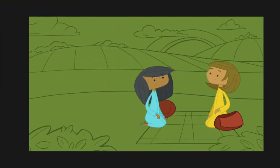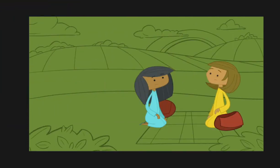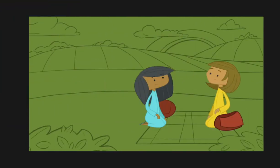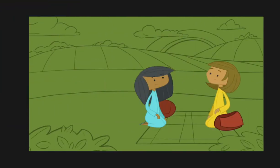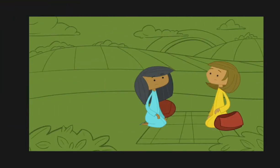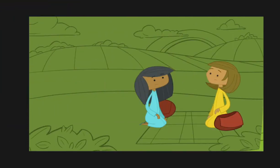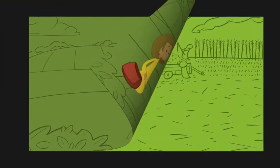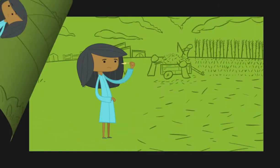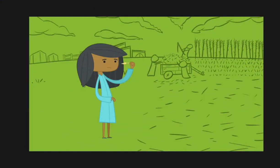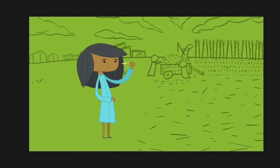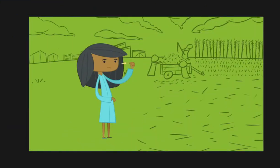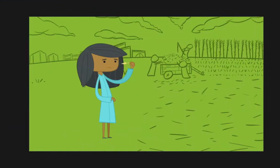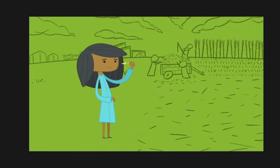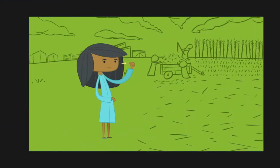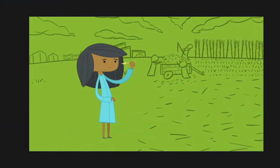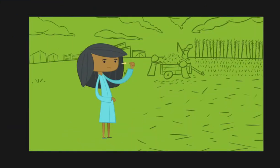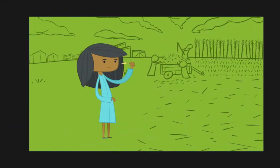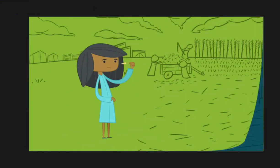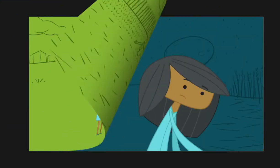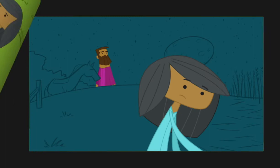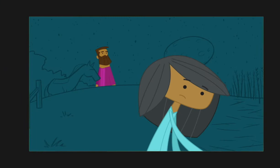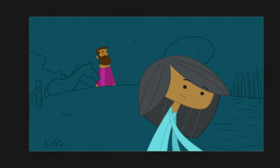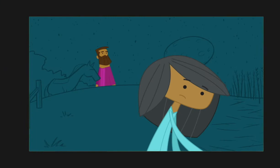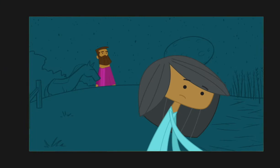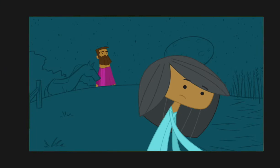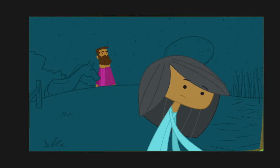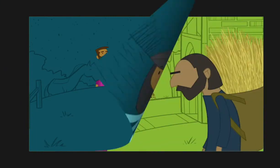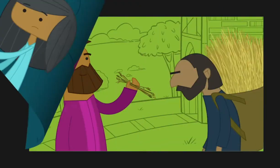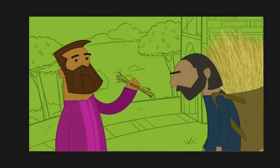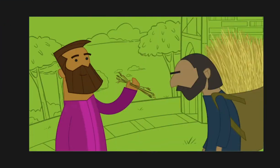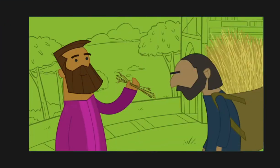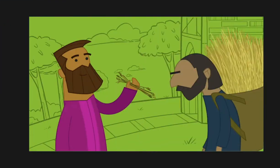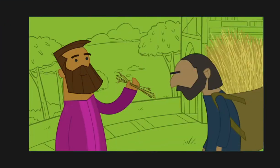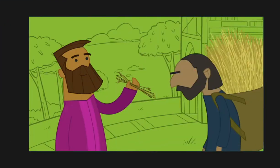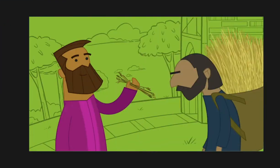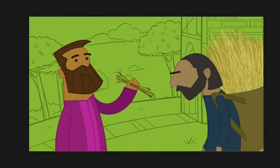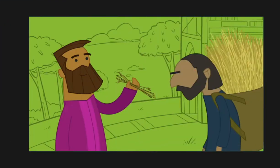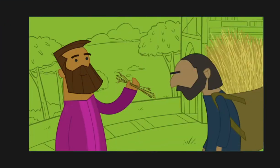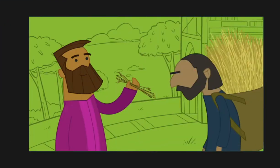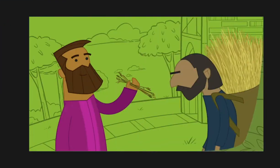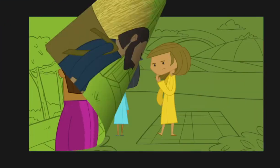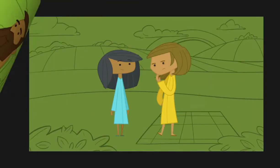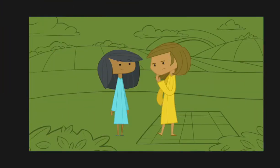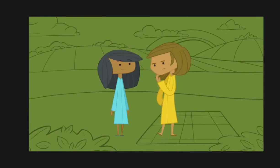them. Ruth gleaned in a field. Boaz noticed. He left extra grain for Ruth. Naomi made a